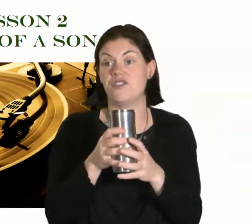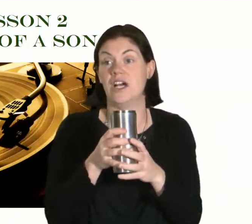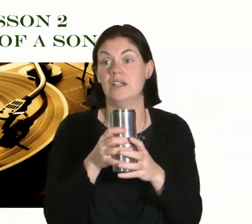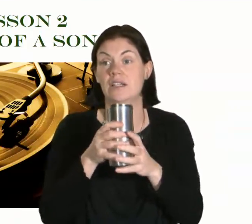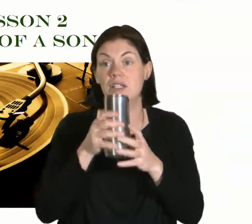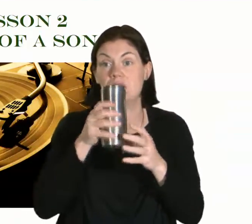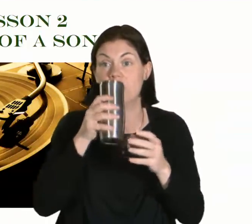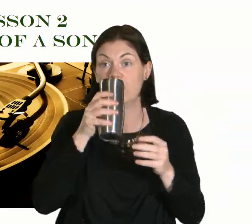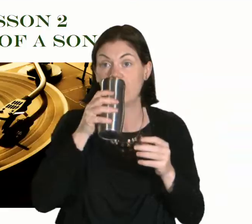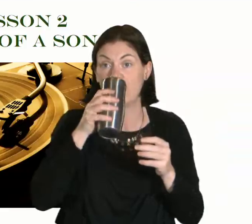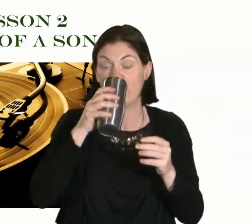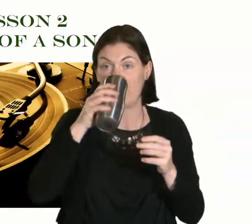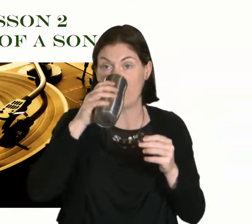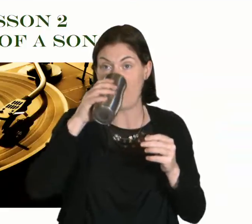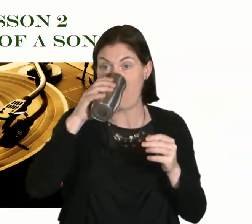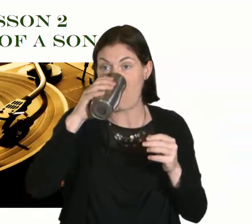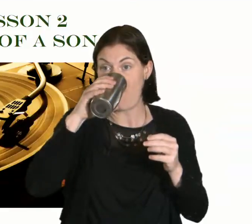to Nashville.